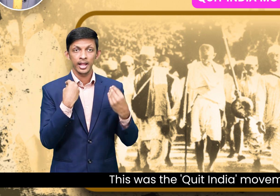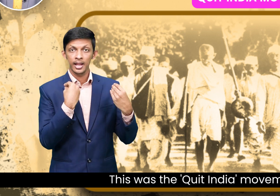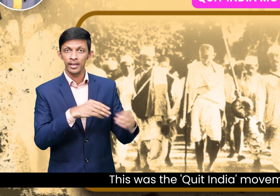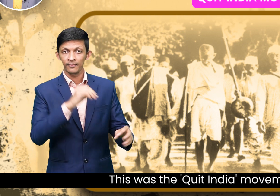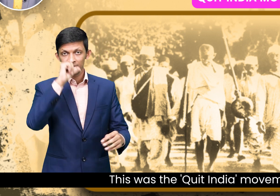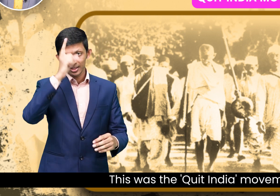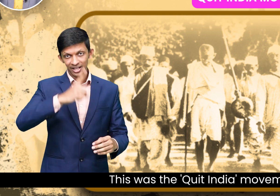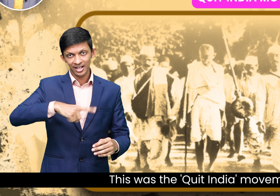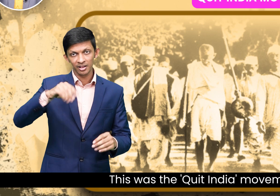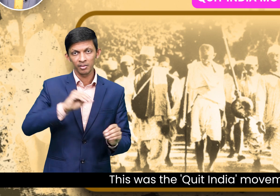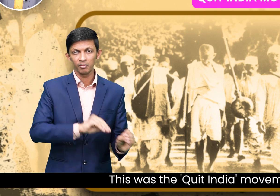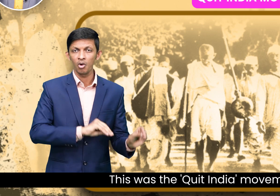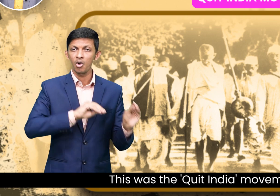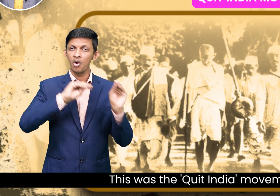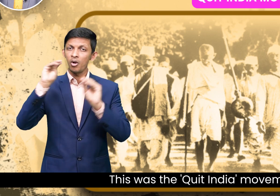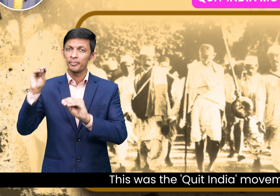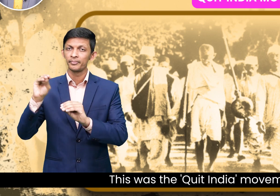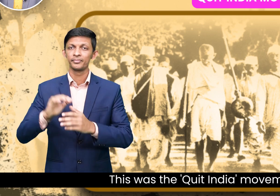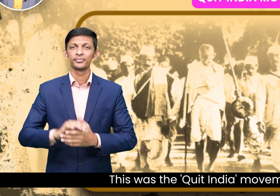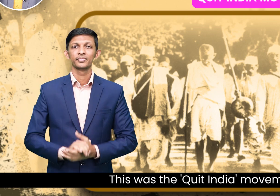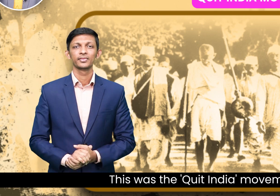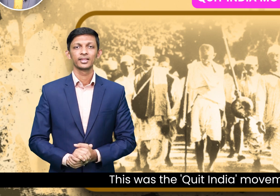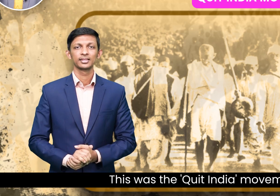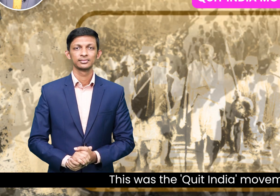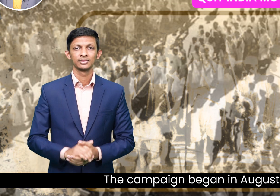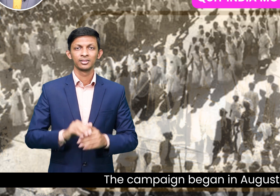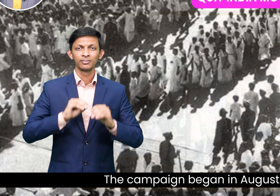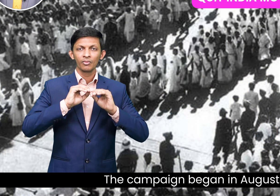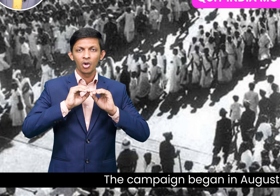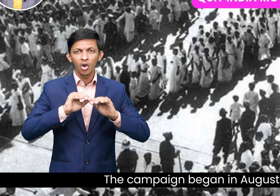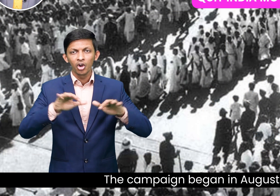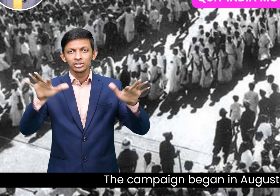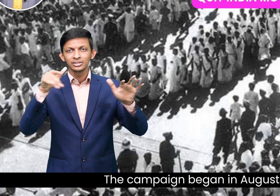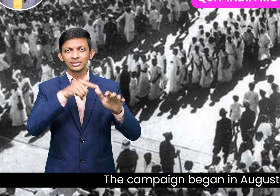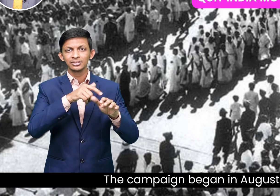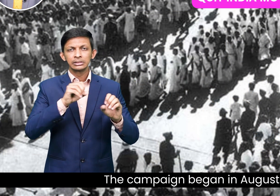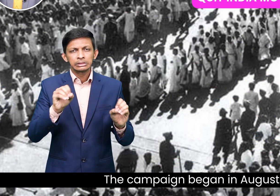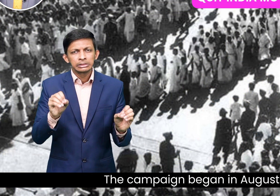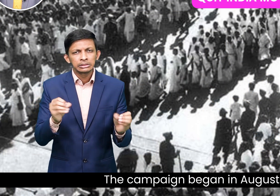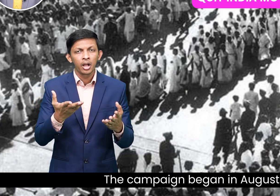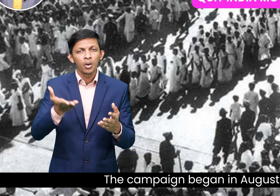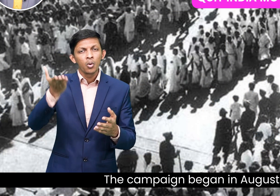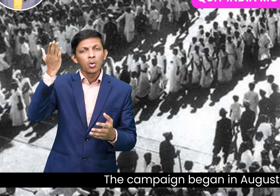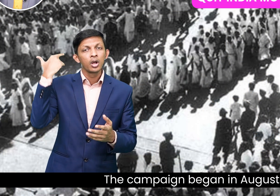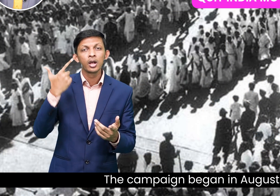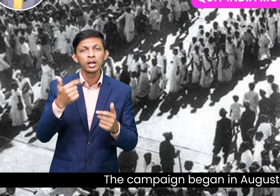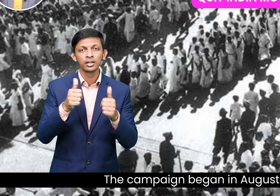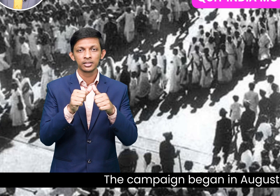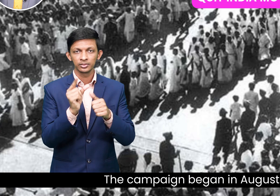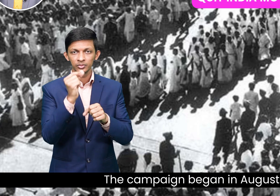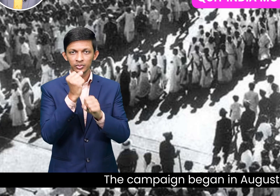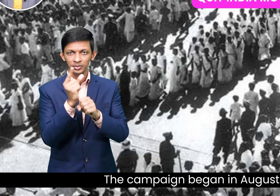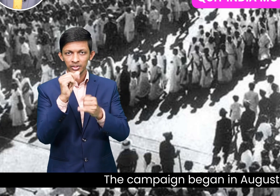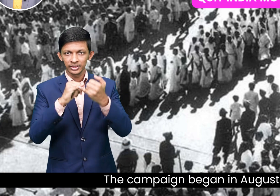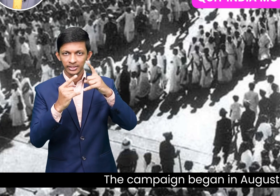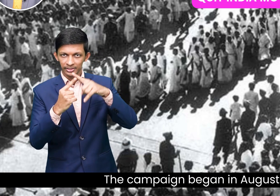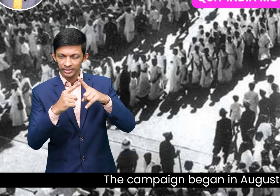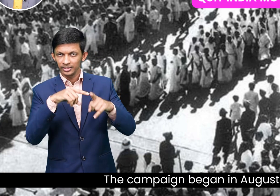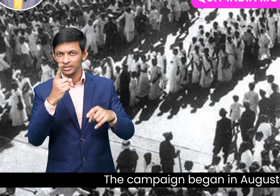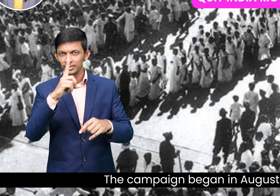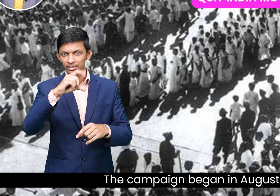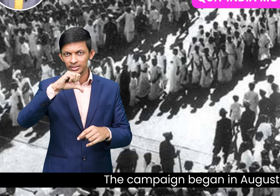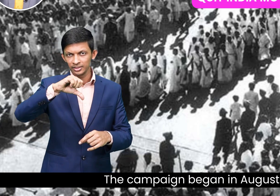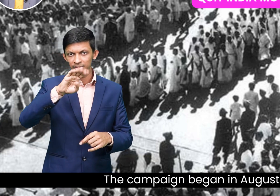This was the Quit India movement. The campaign began in August